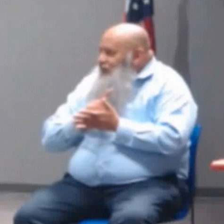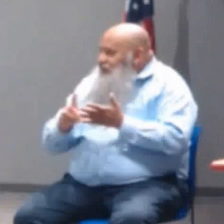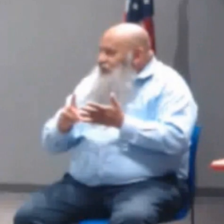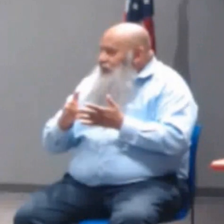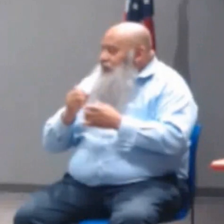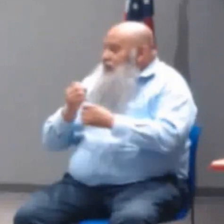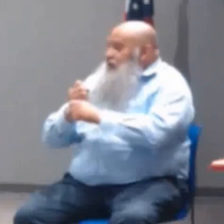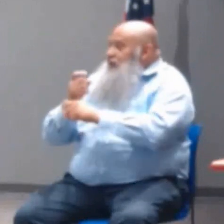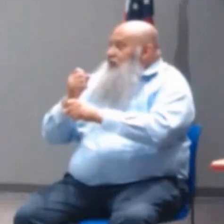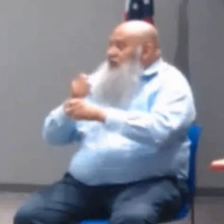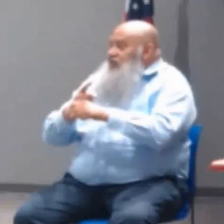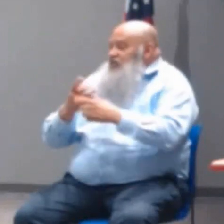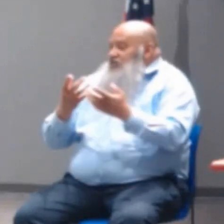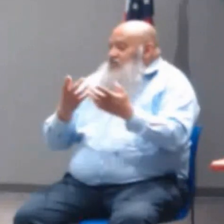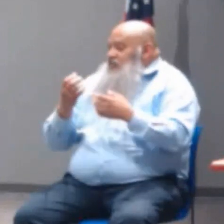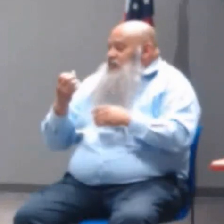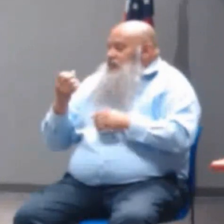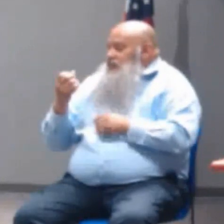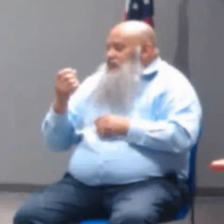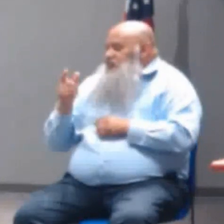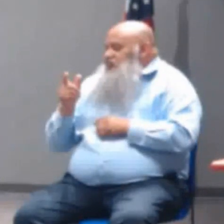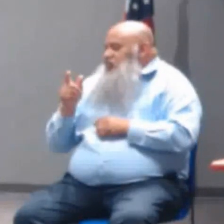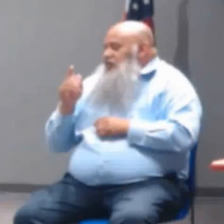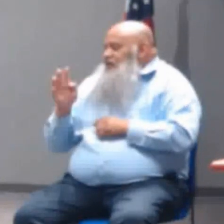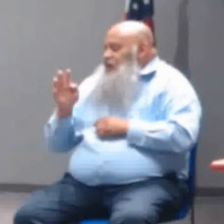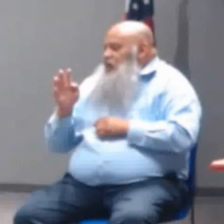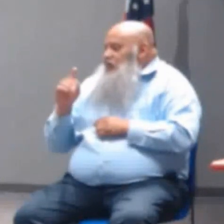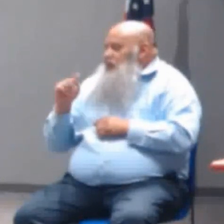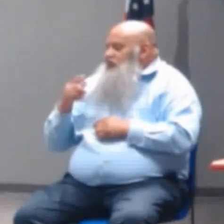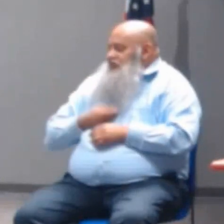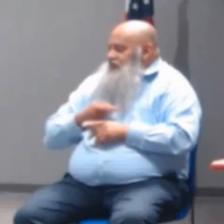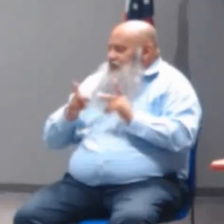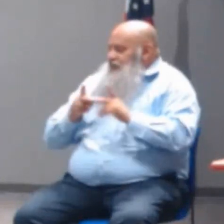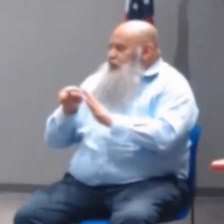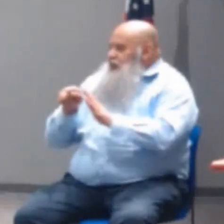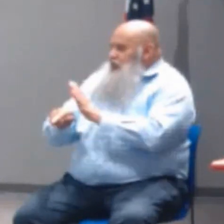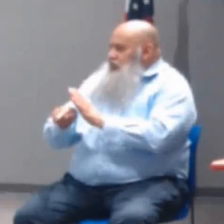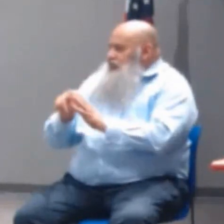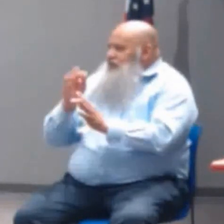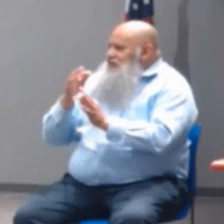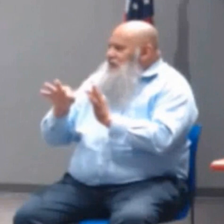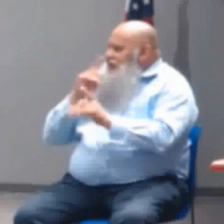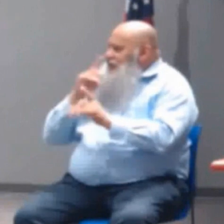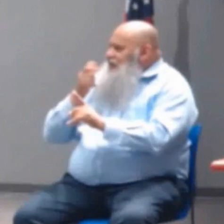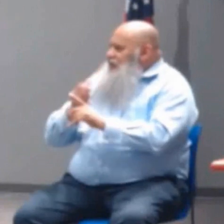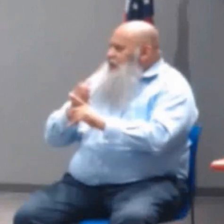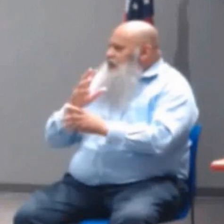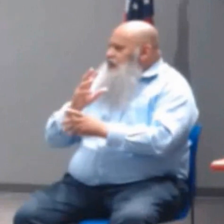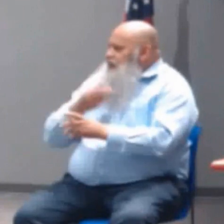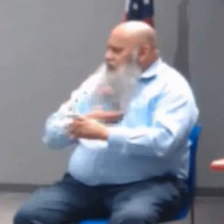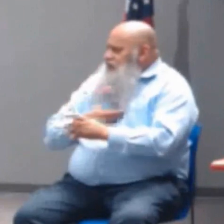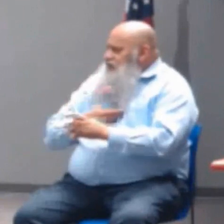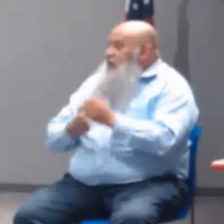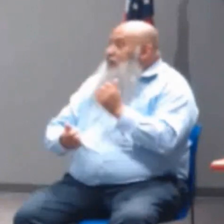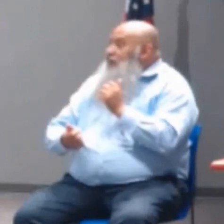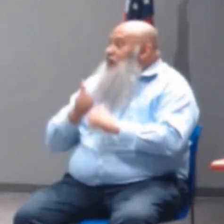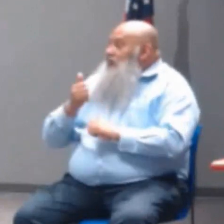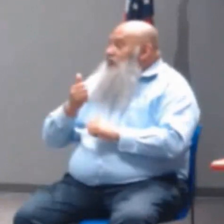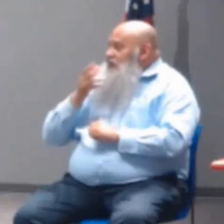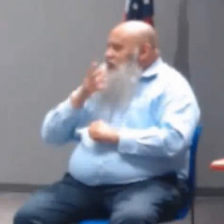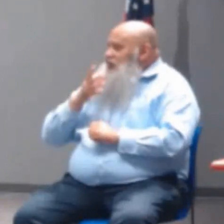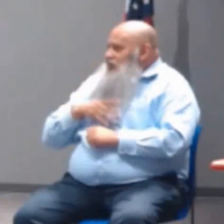Every year, approximately 2,000 trans people are murdered simply for being trans. Mostly women of